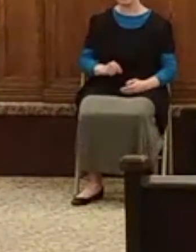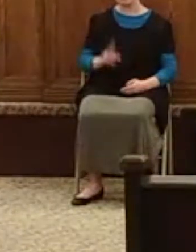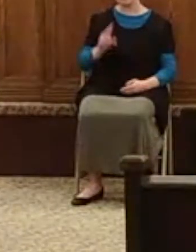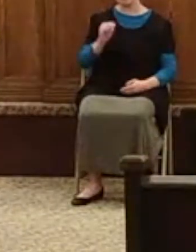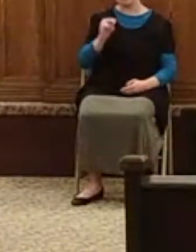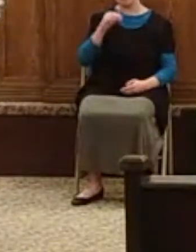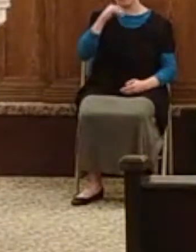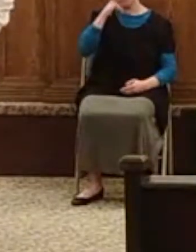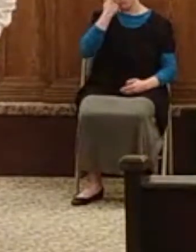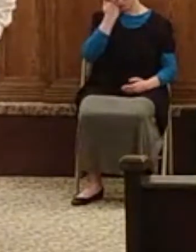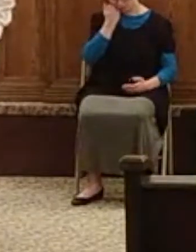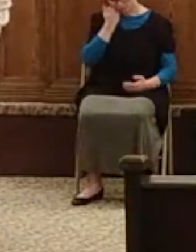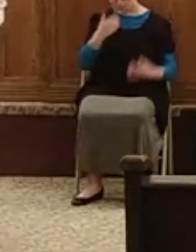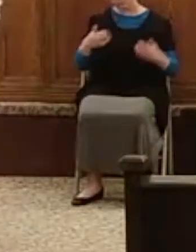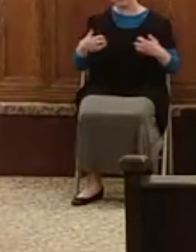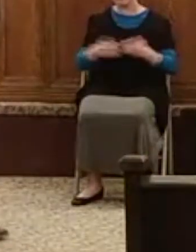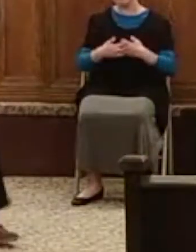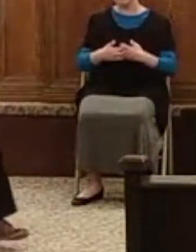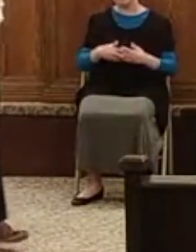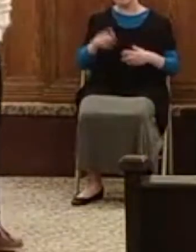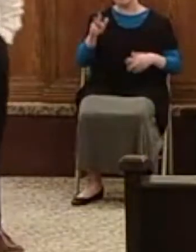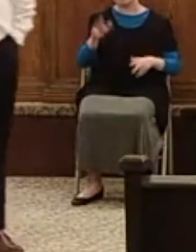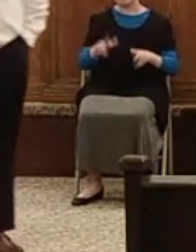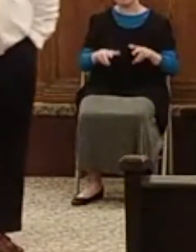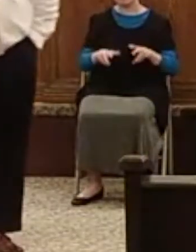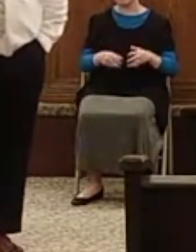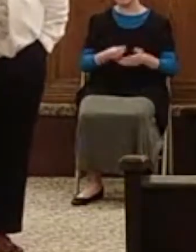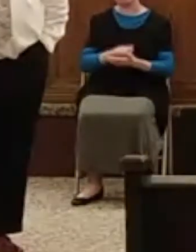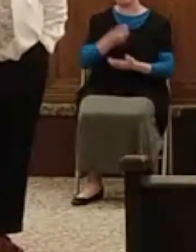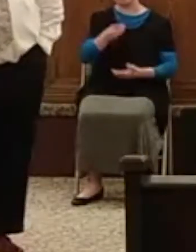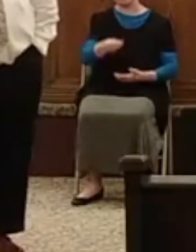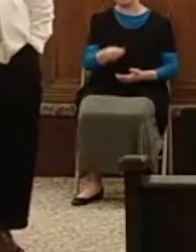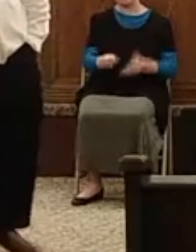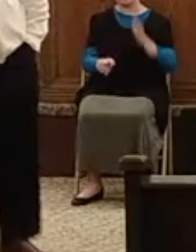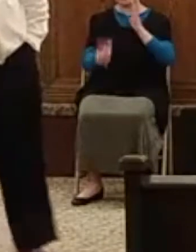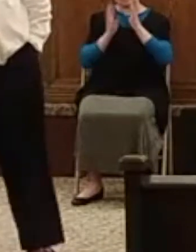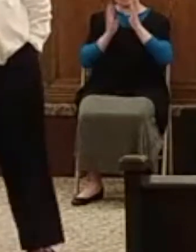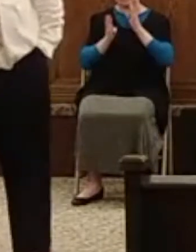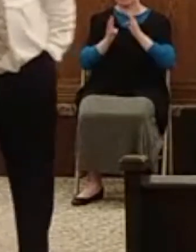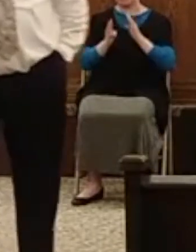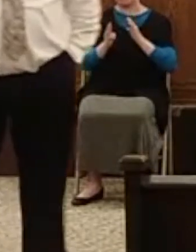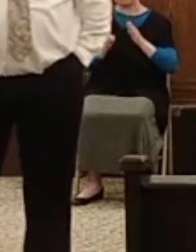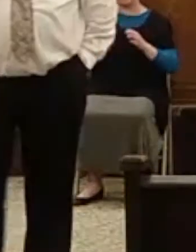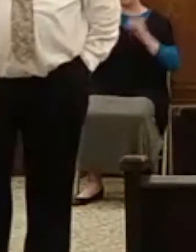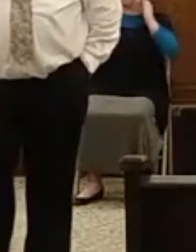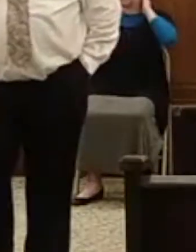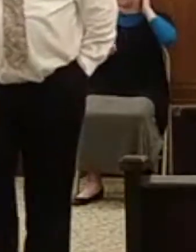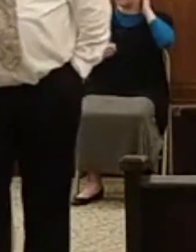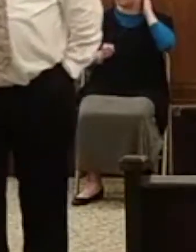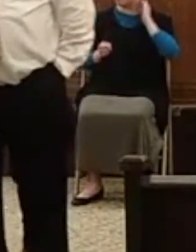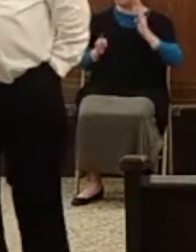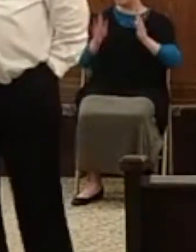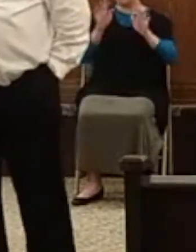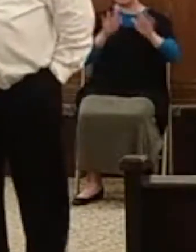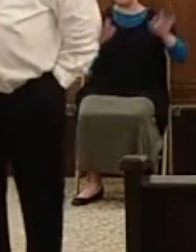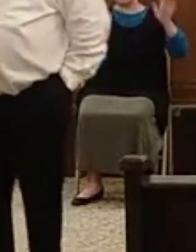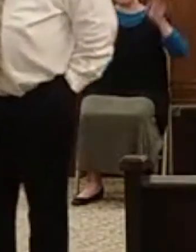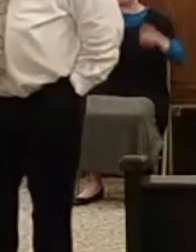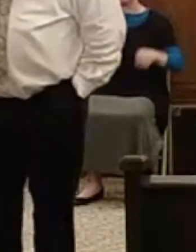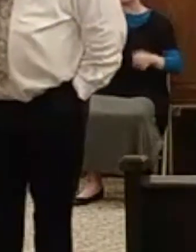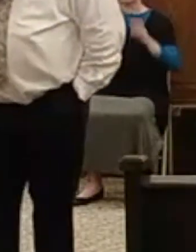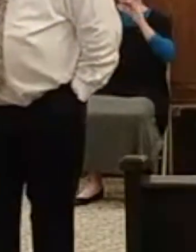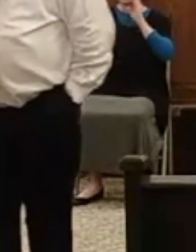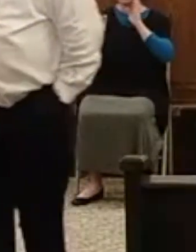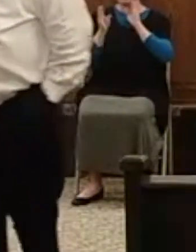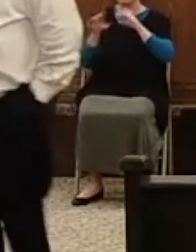And there was no shame in my game. I'd walk into convenience stores and I'd begin to talk to people about the love of God, the mercies of God. Right. Yeah. You